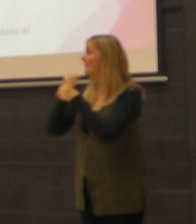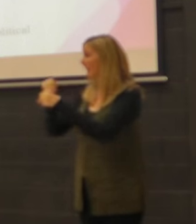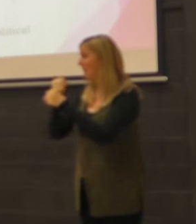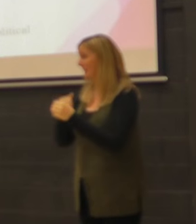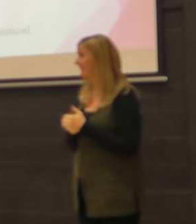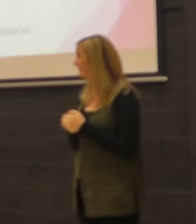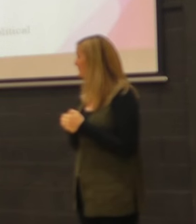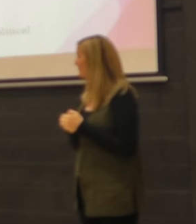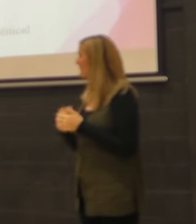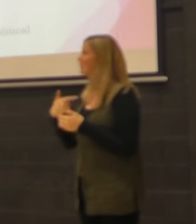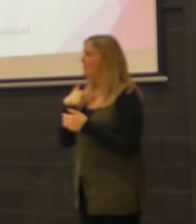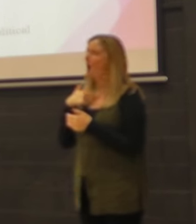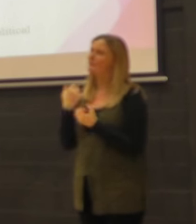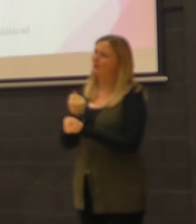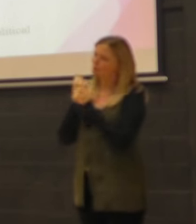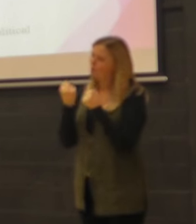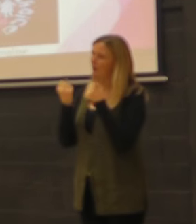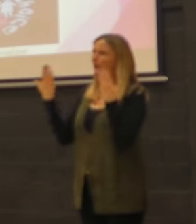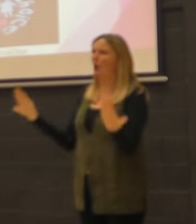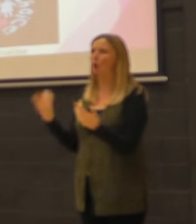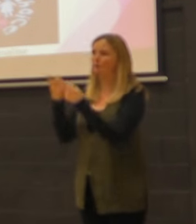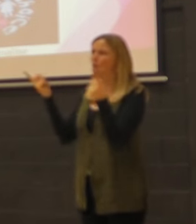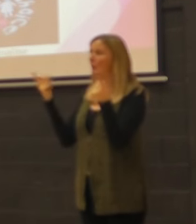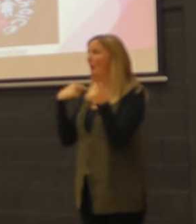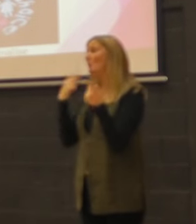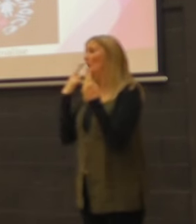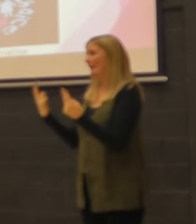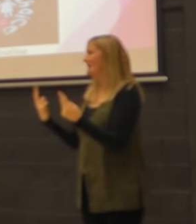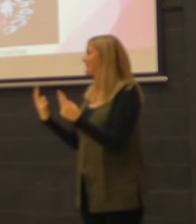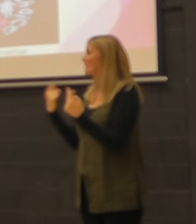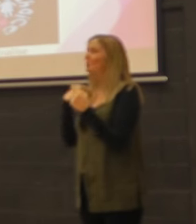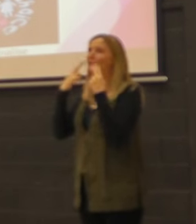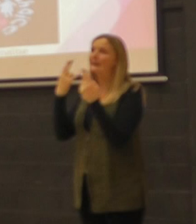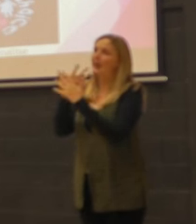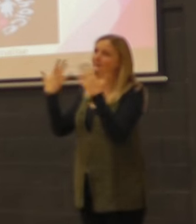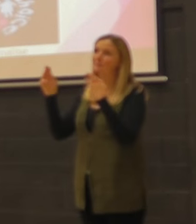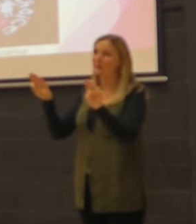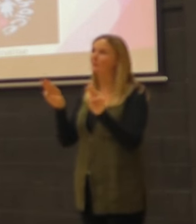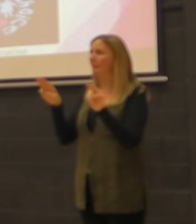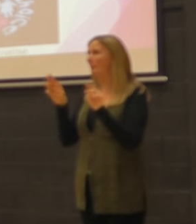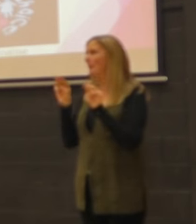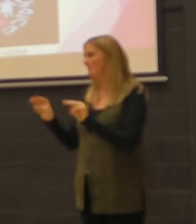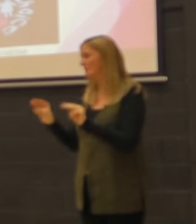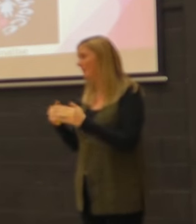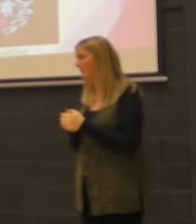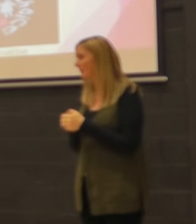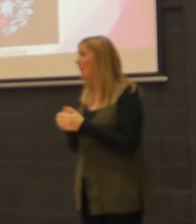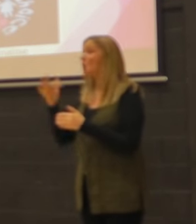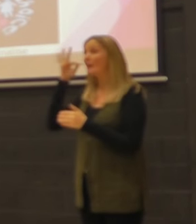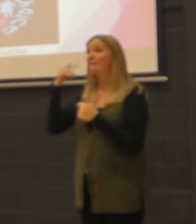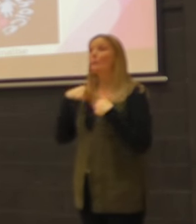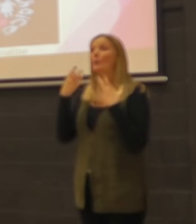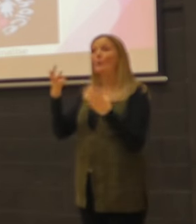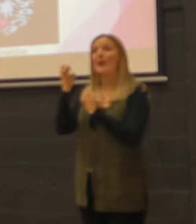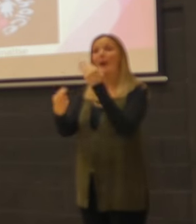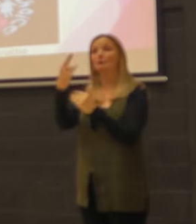really strongly encourage you, we're going to need as many people as possible. If we're going to repeal the Eighth